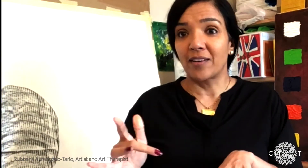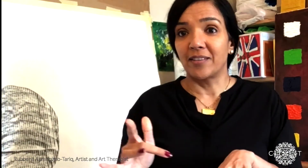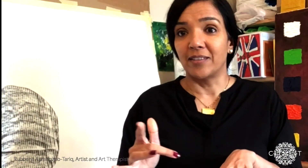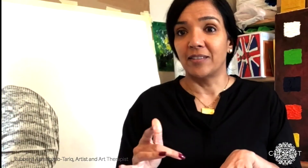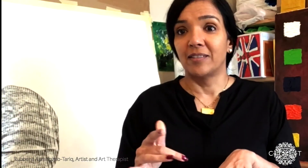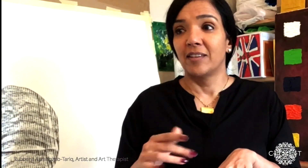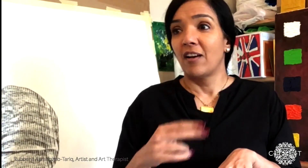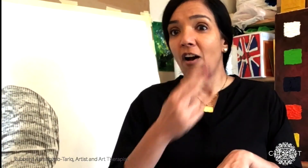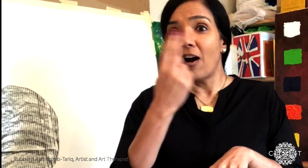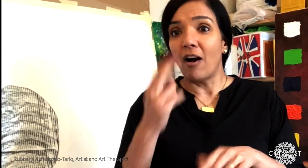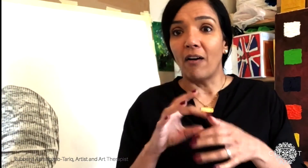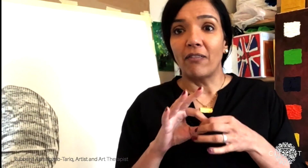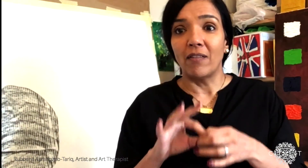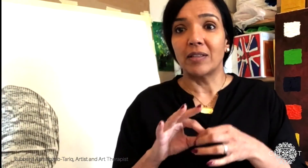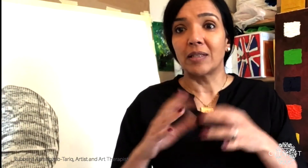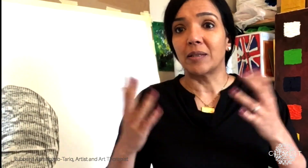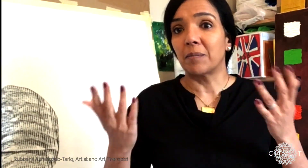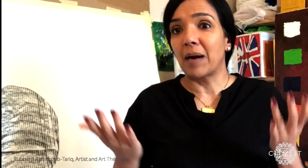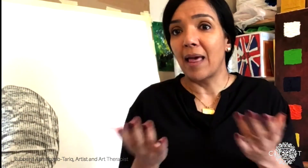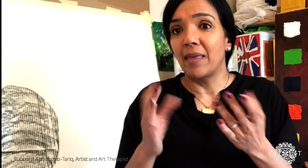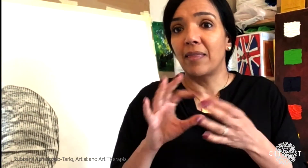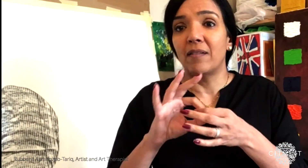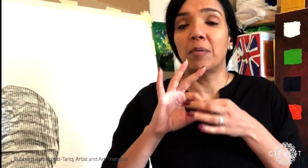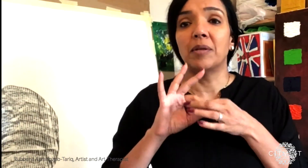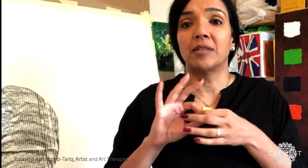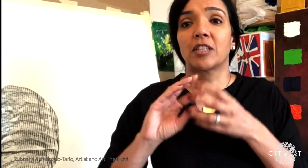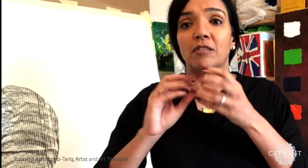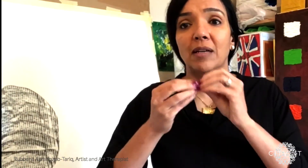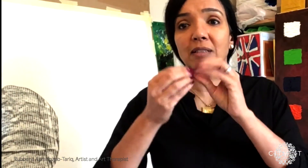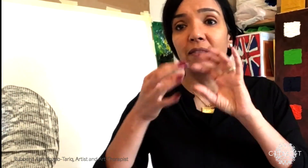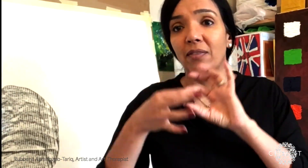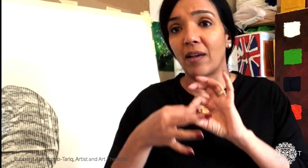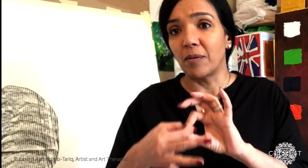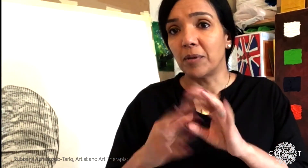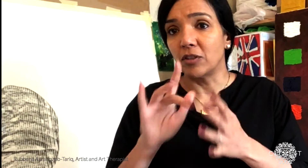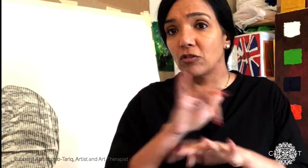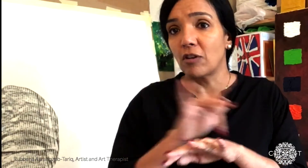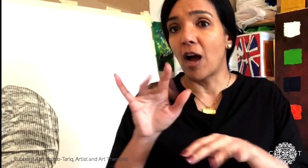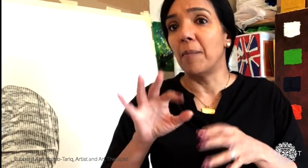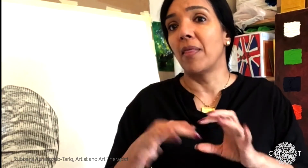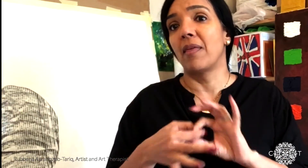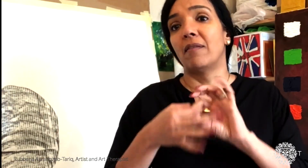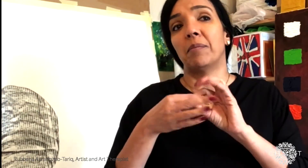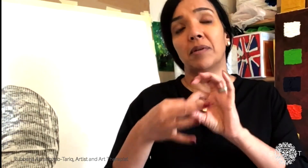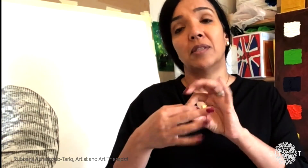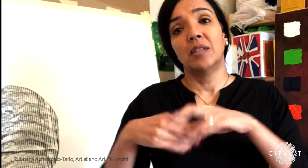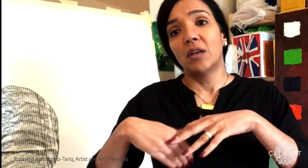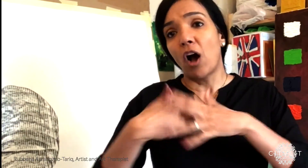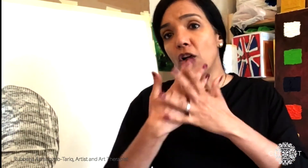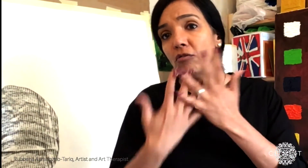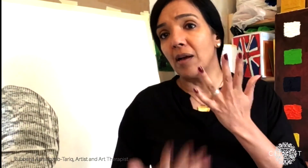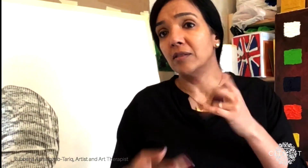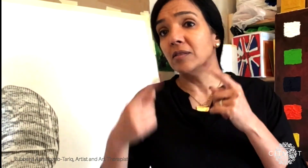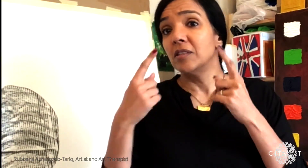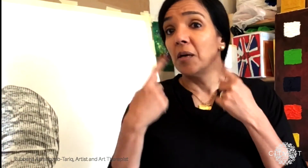professional art therapists, play therapists, creative therapists, drama therapists, whole range